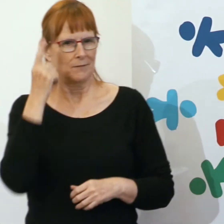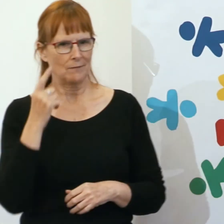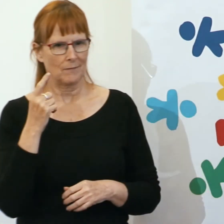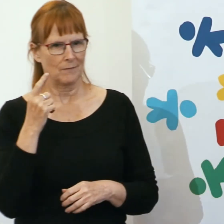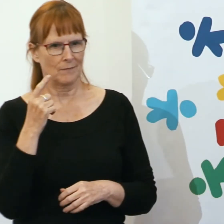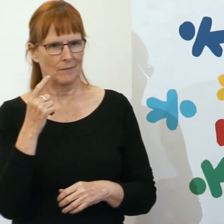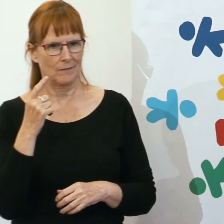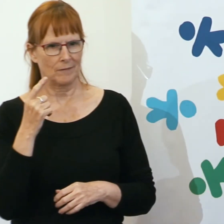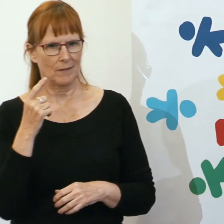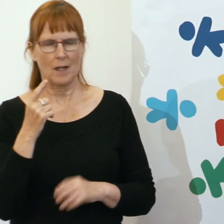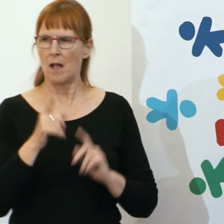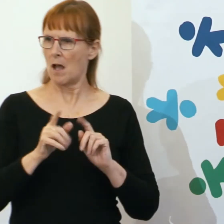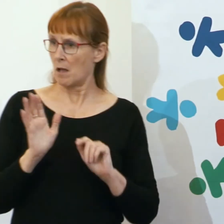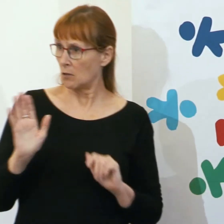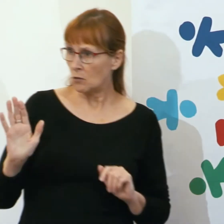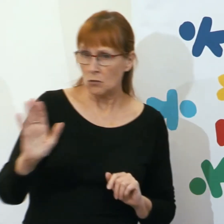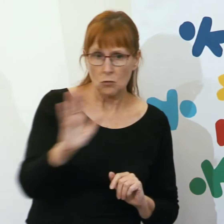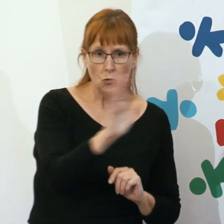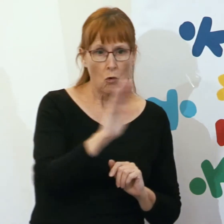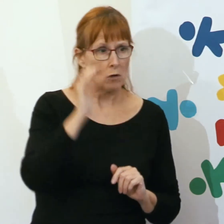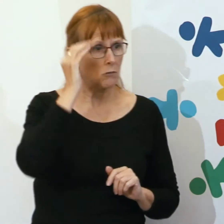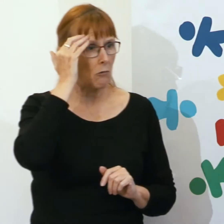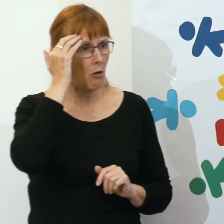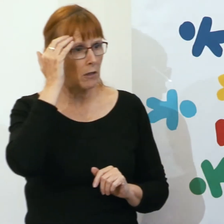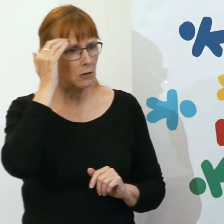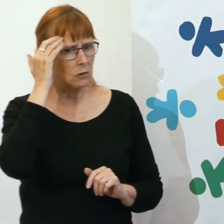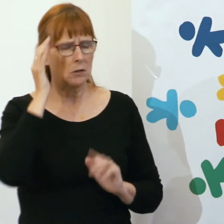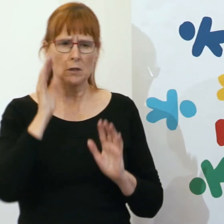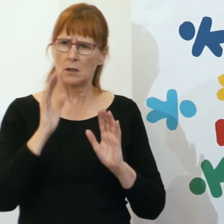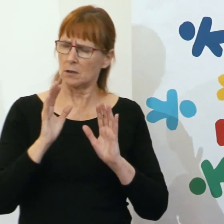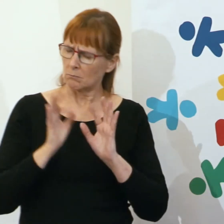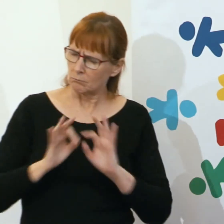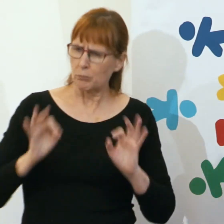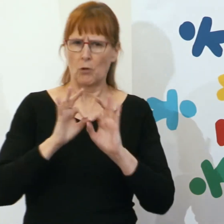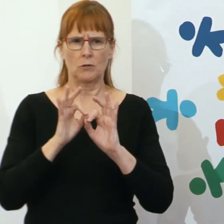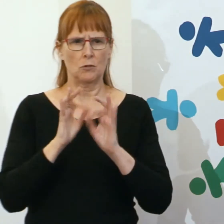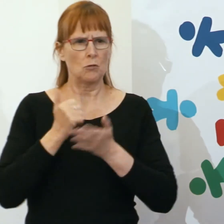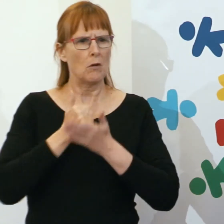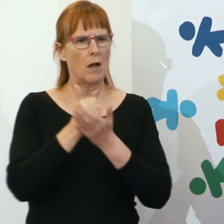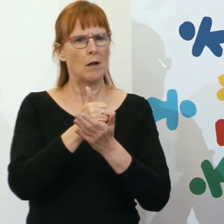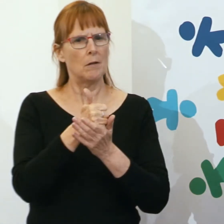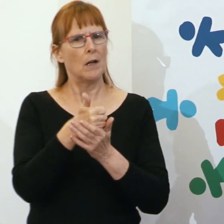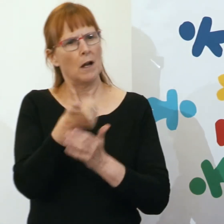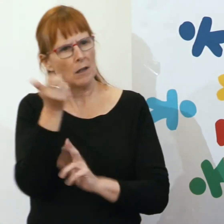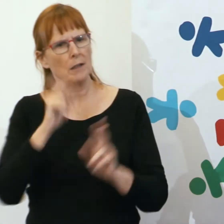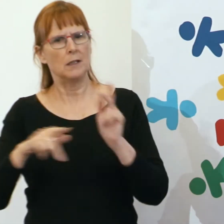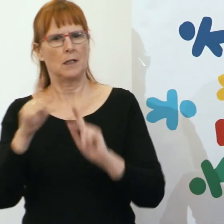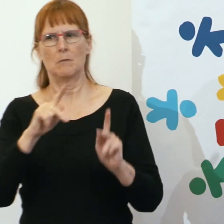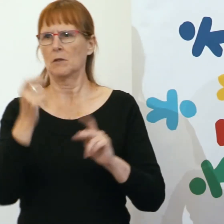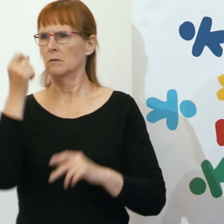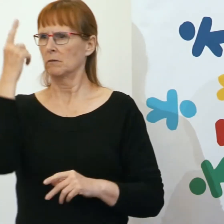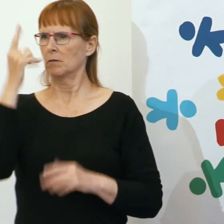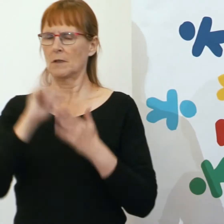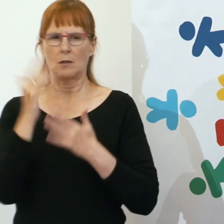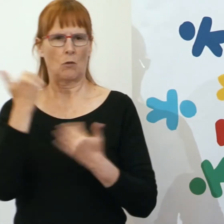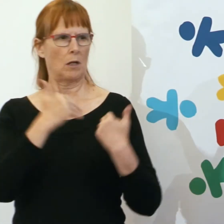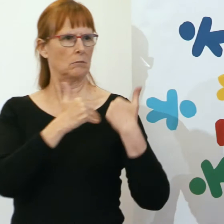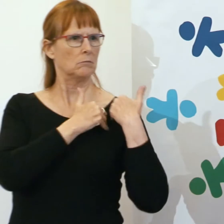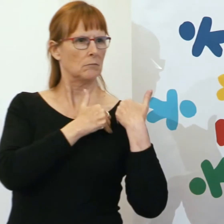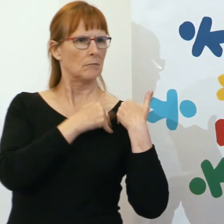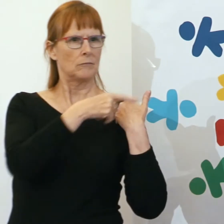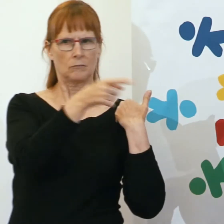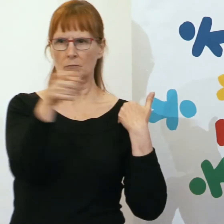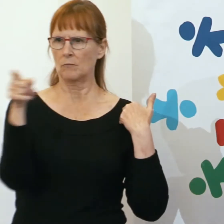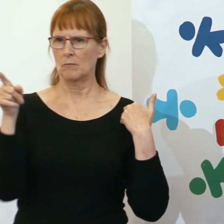is the foundational knowledge for this area of study. And that's why it's on us to call out